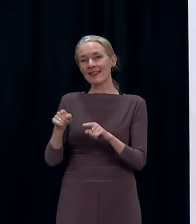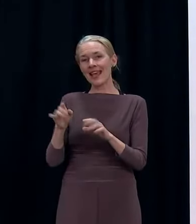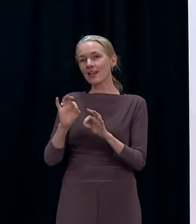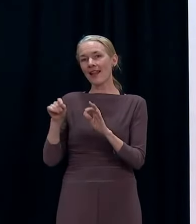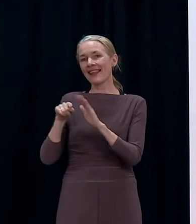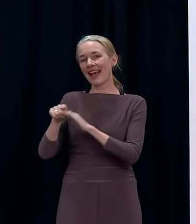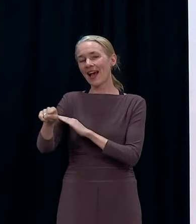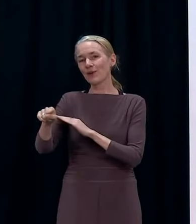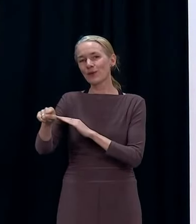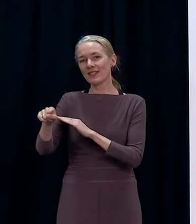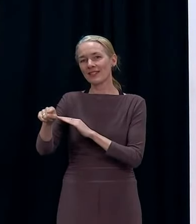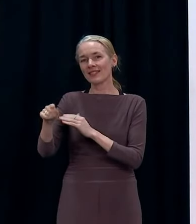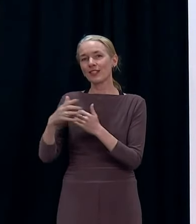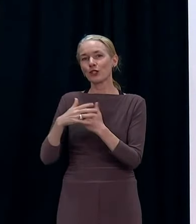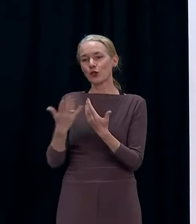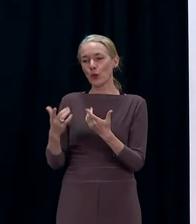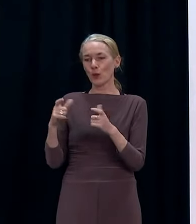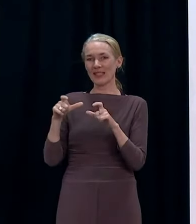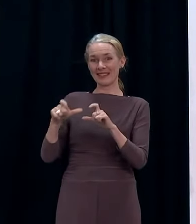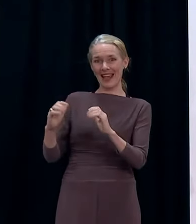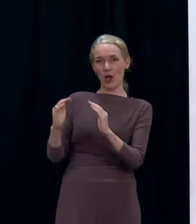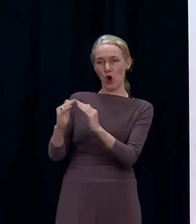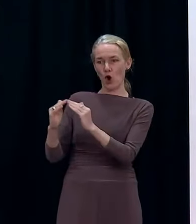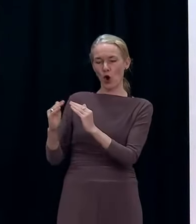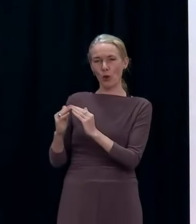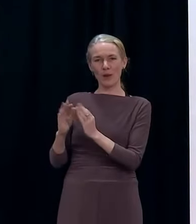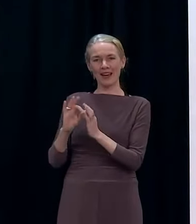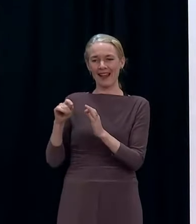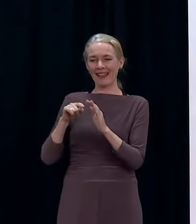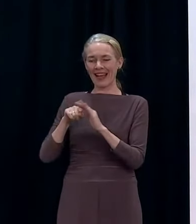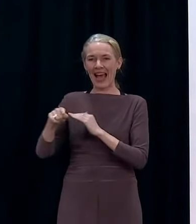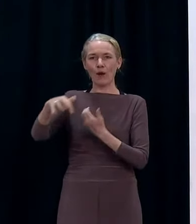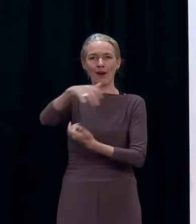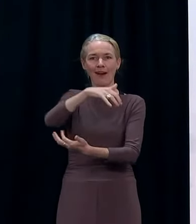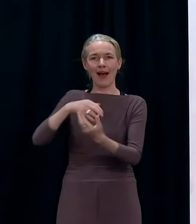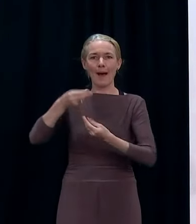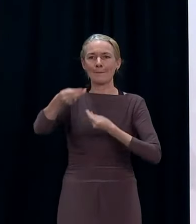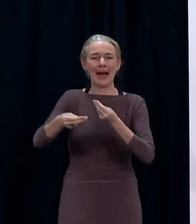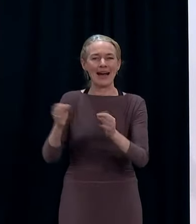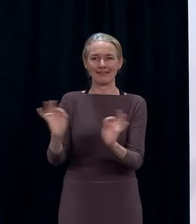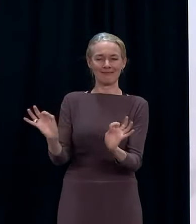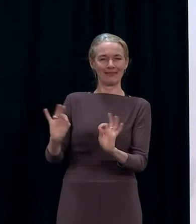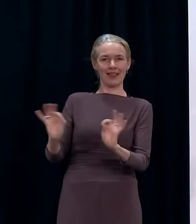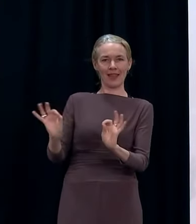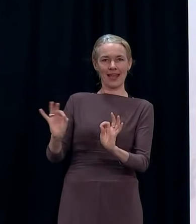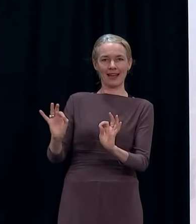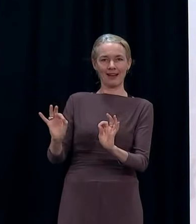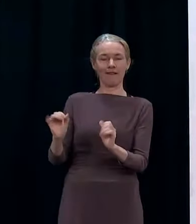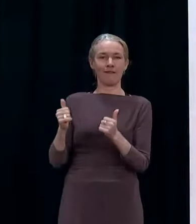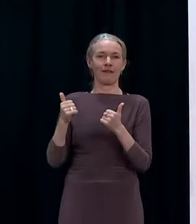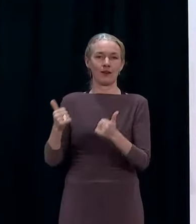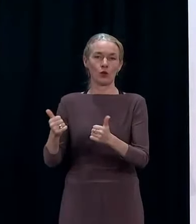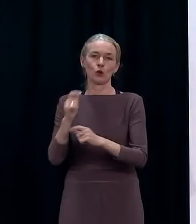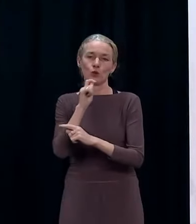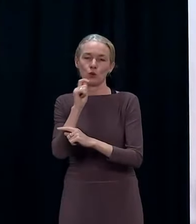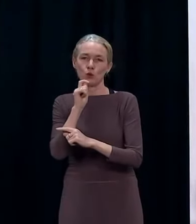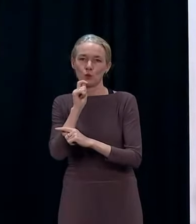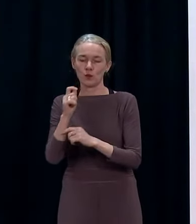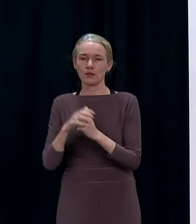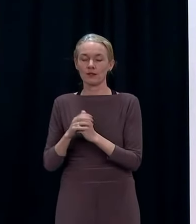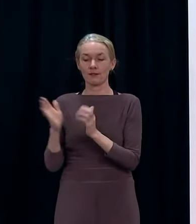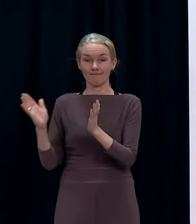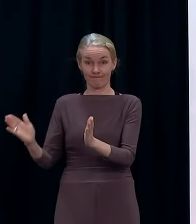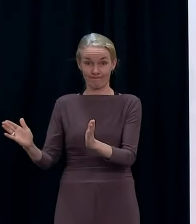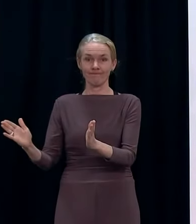since lockdown started or since being identified as a contact, thus reducing potential new chains of